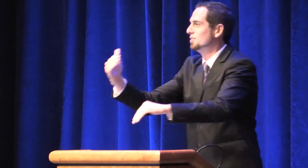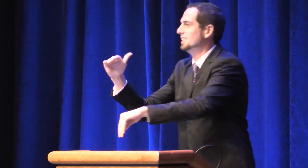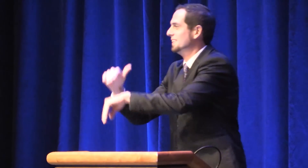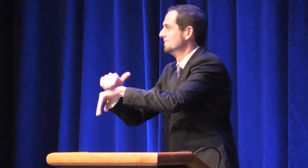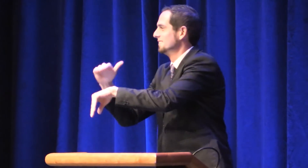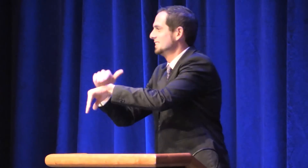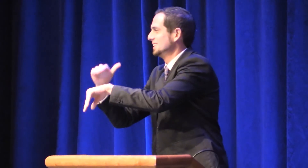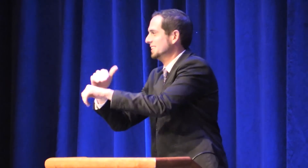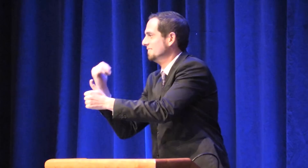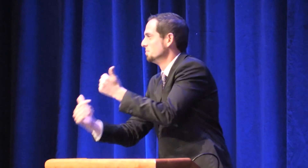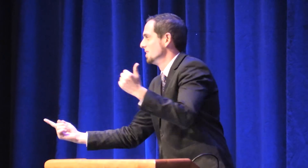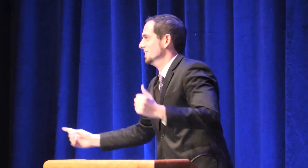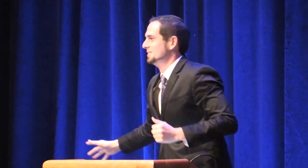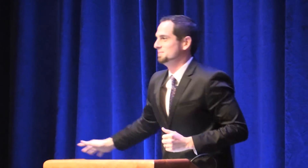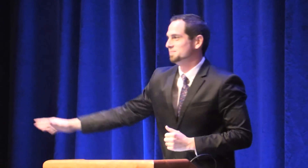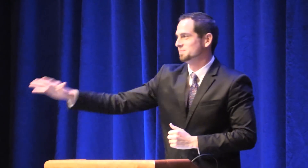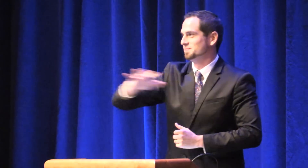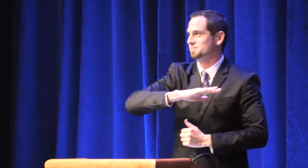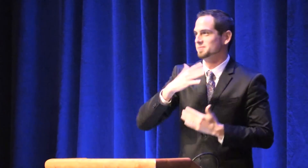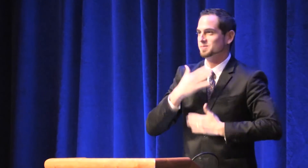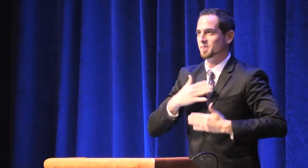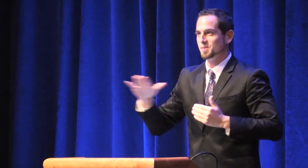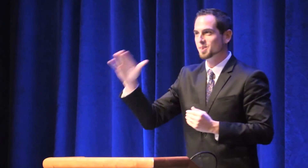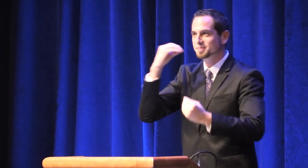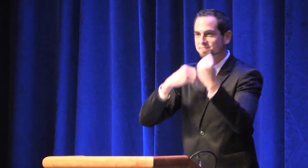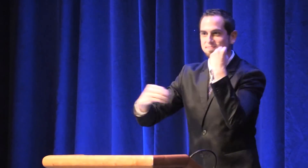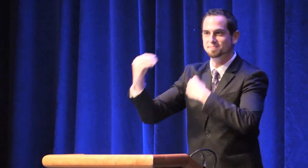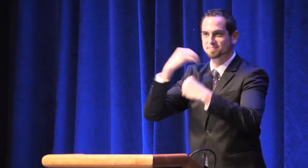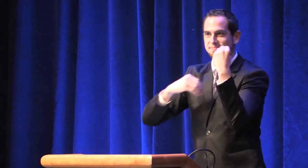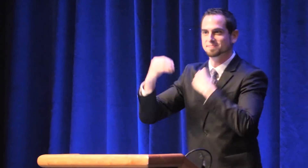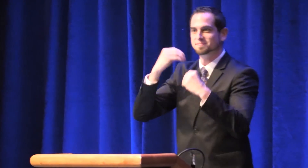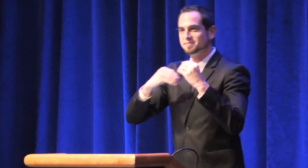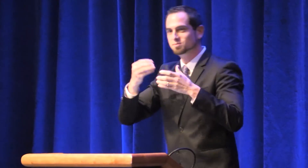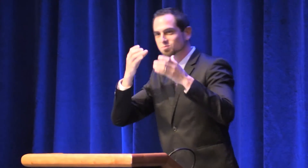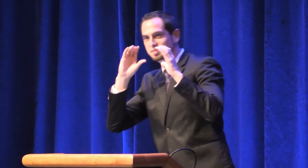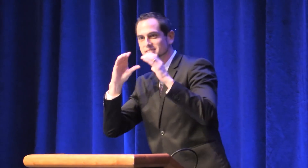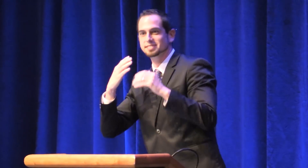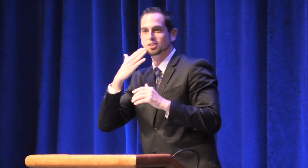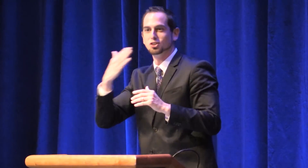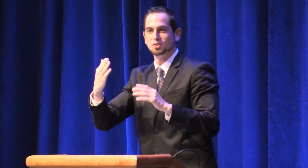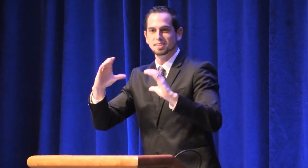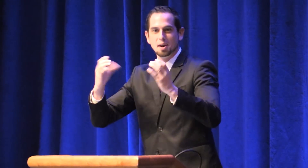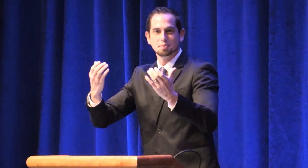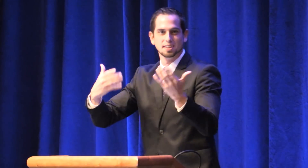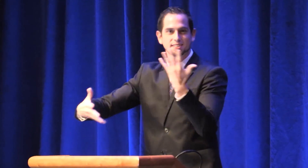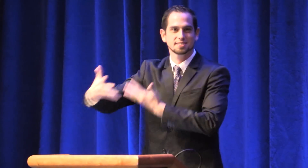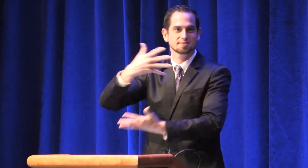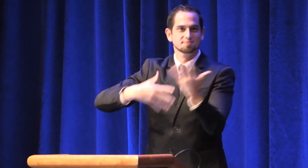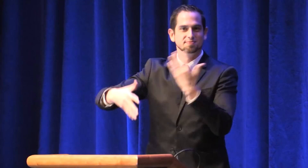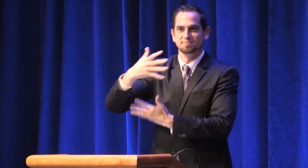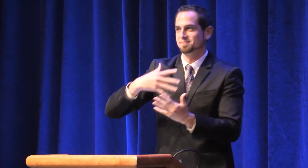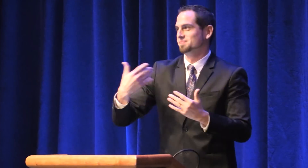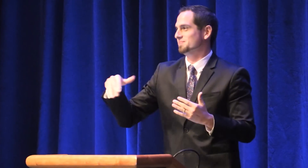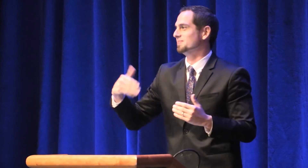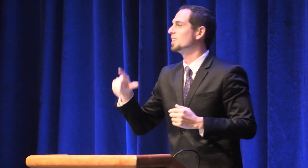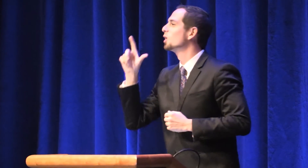All right. Hello, everyone, and good evening. Hopefully you've enjoyed your dinner and your drinks and the company